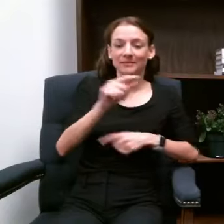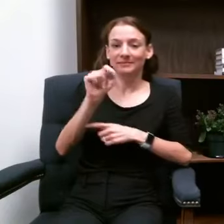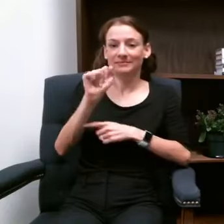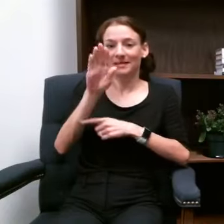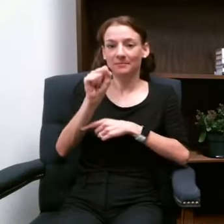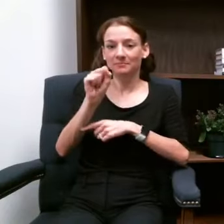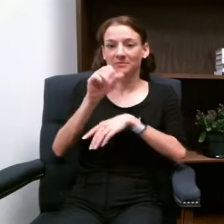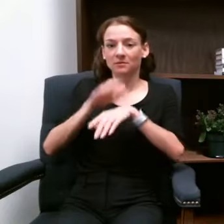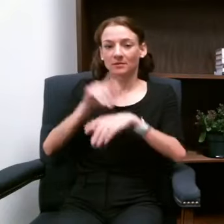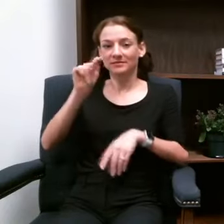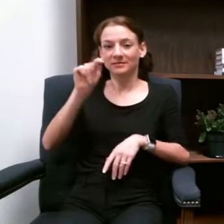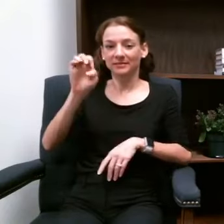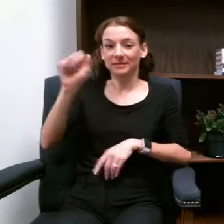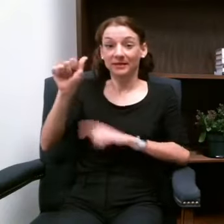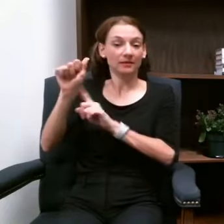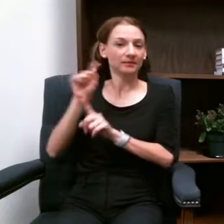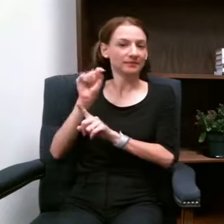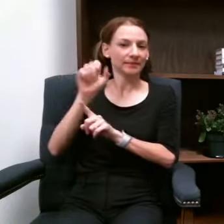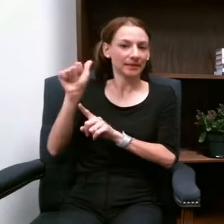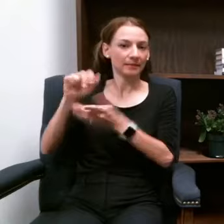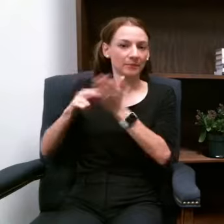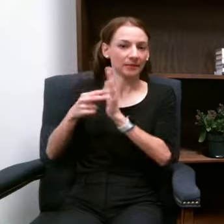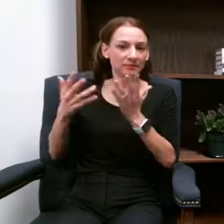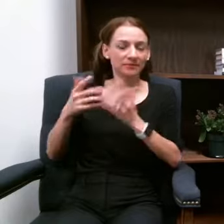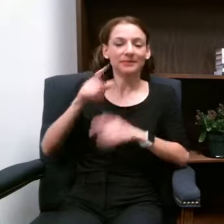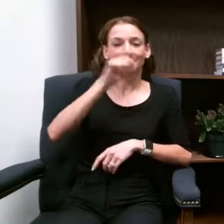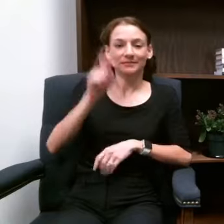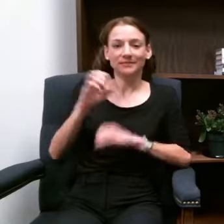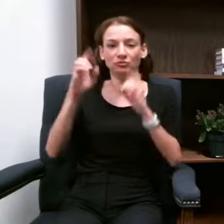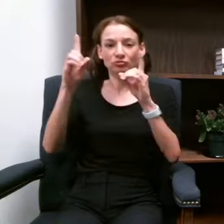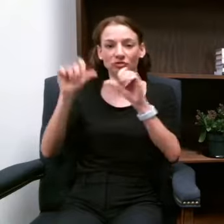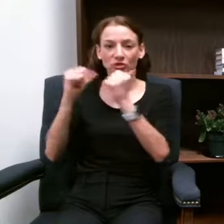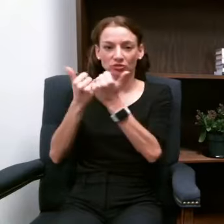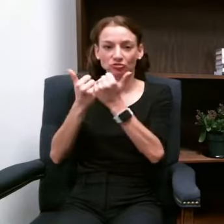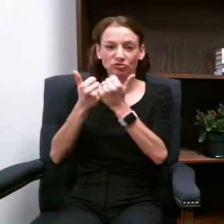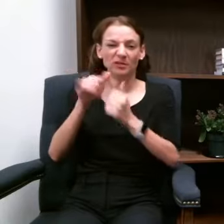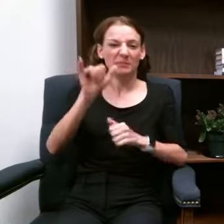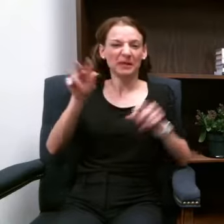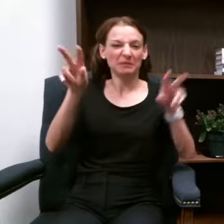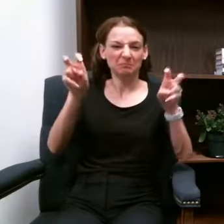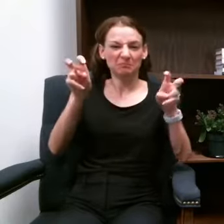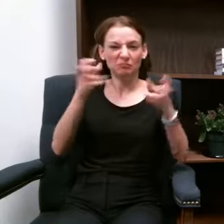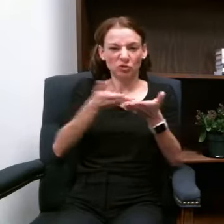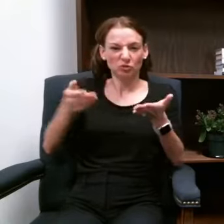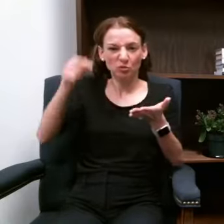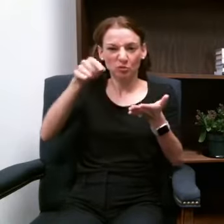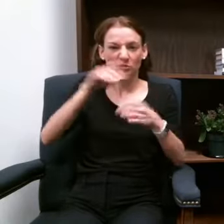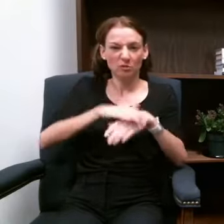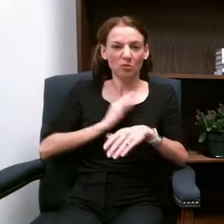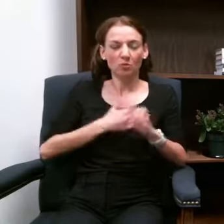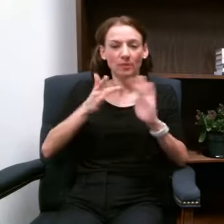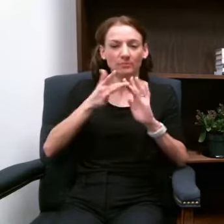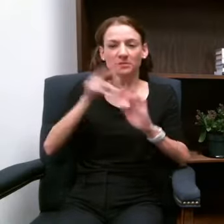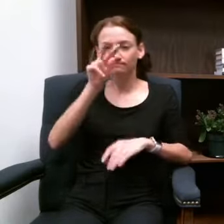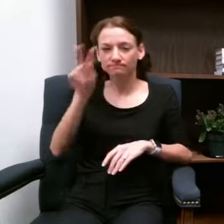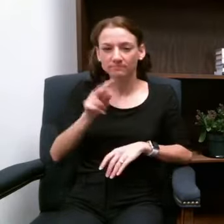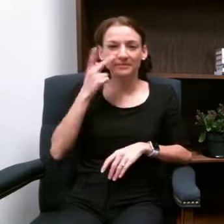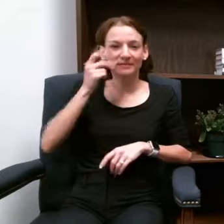Texas Education Agency. And that resource walks you through the history and background of what we refer to as